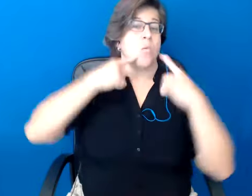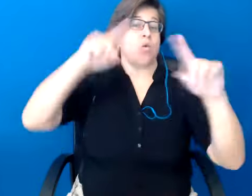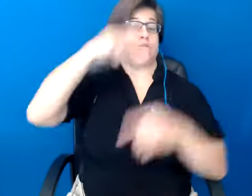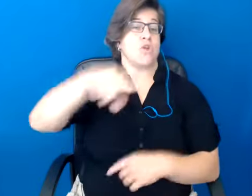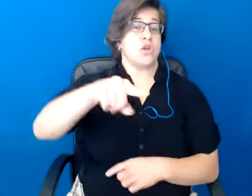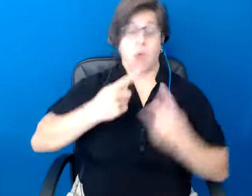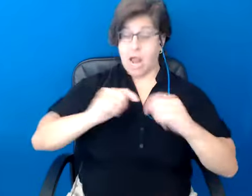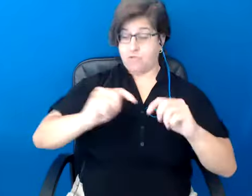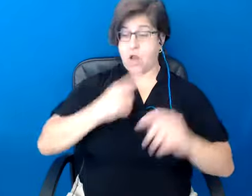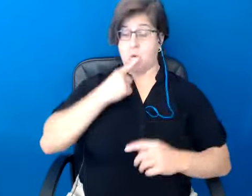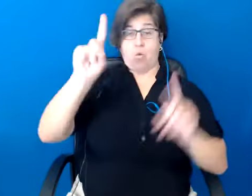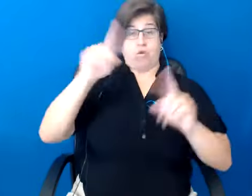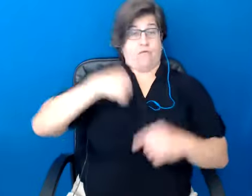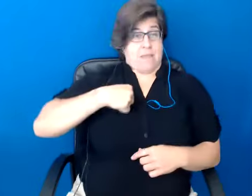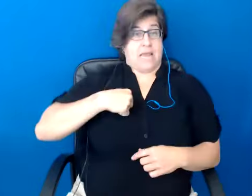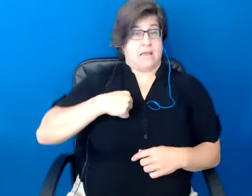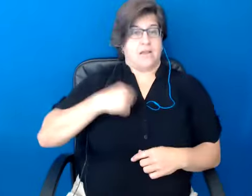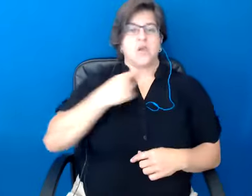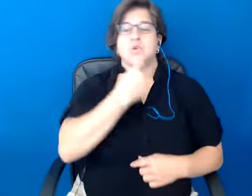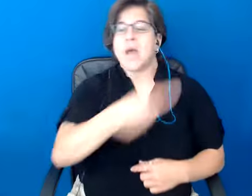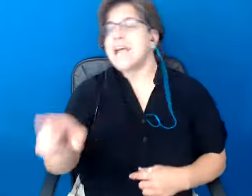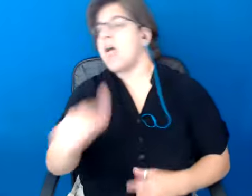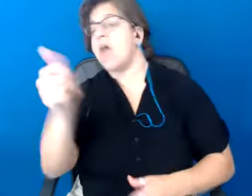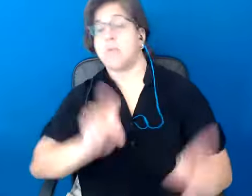That's the success. That's the key to success that you told me worked for you.